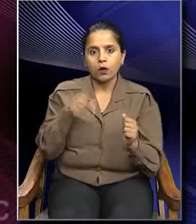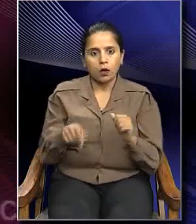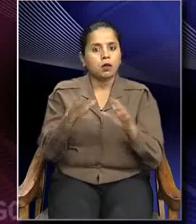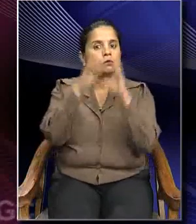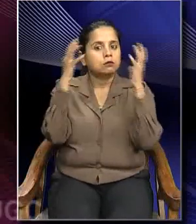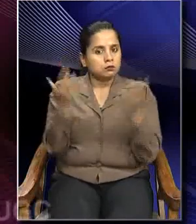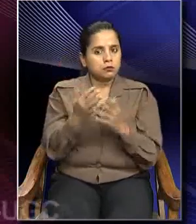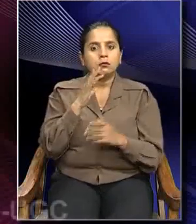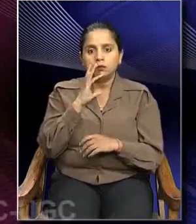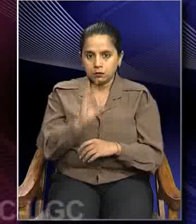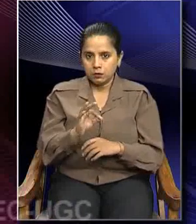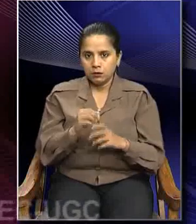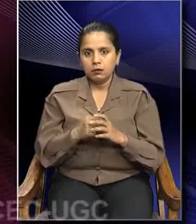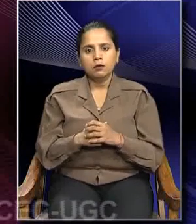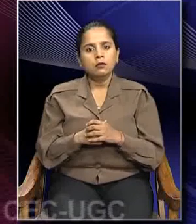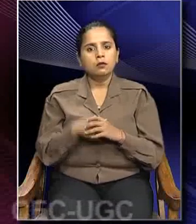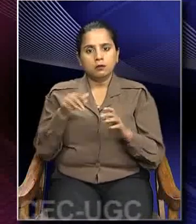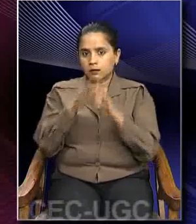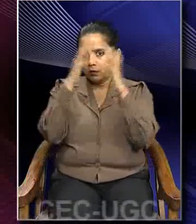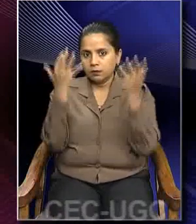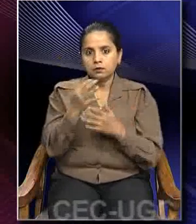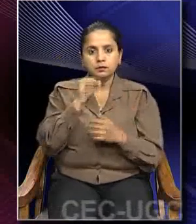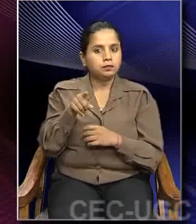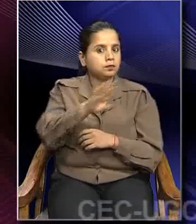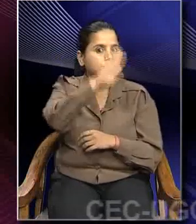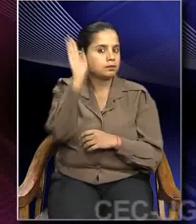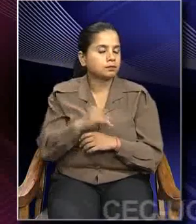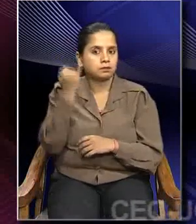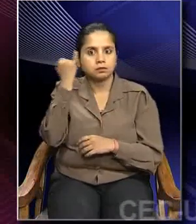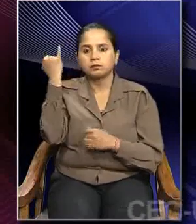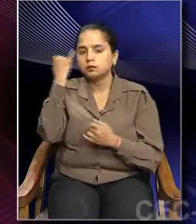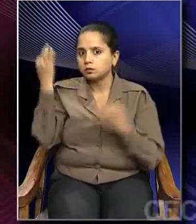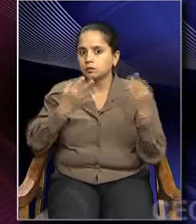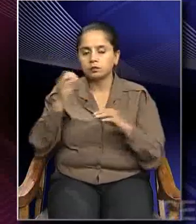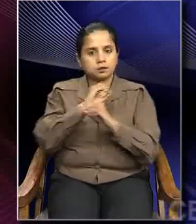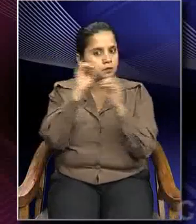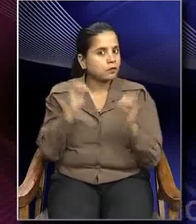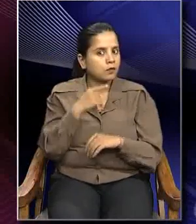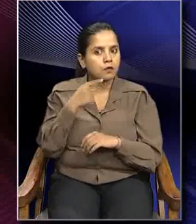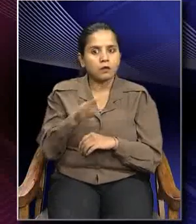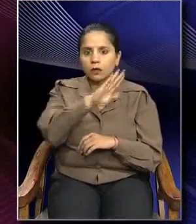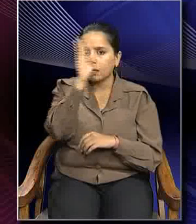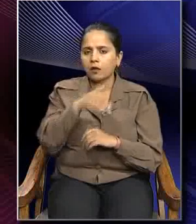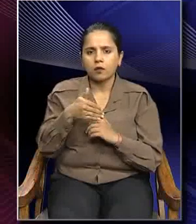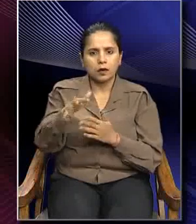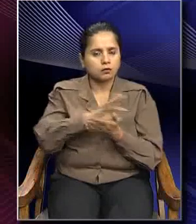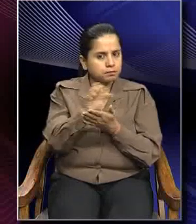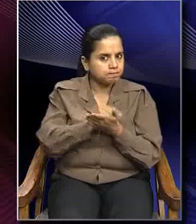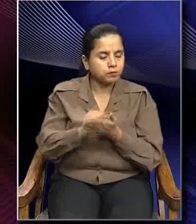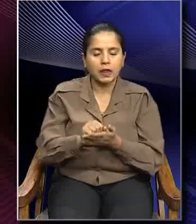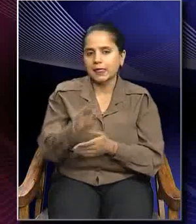world. The world was never created and never shall it be